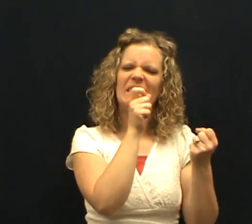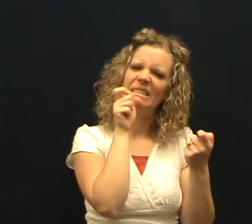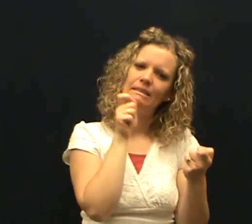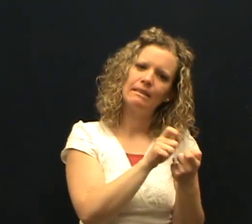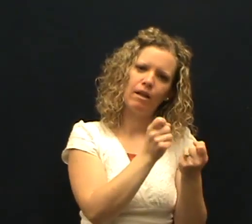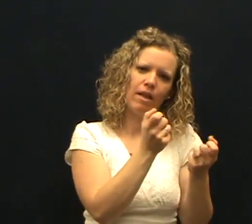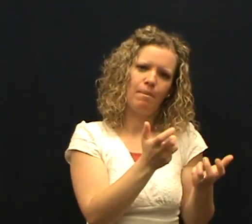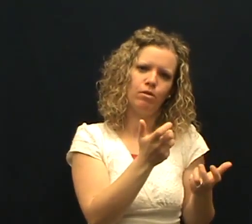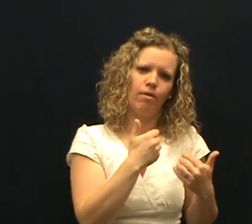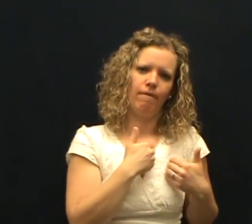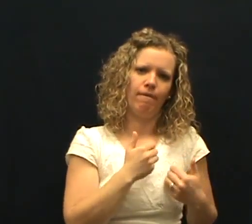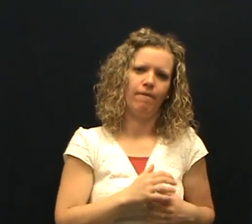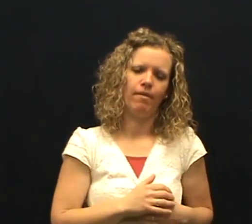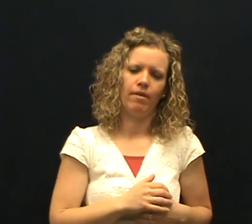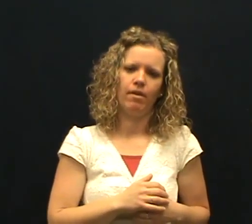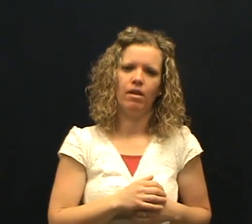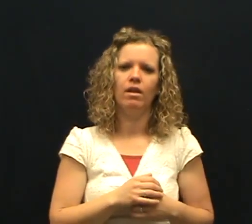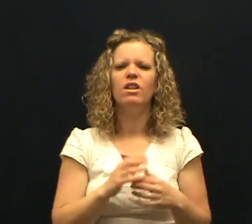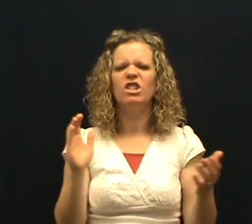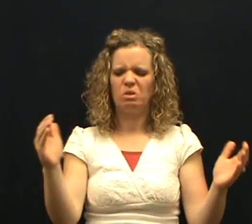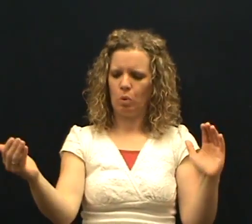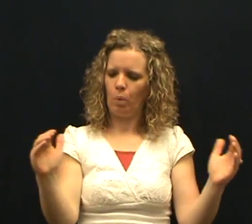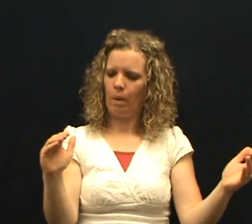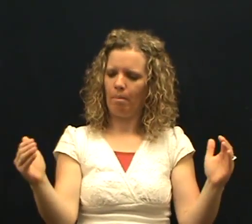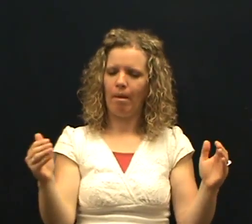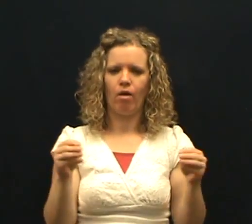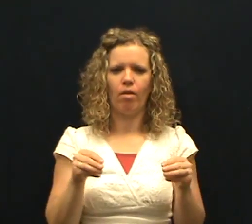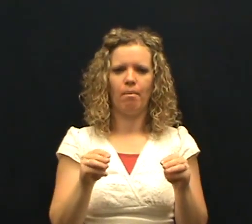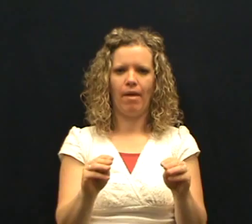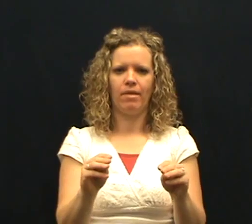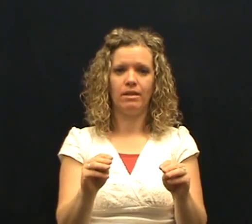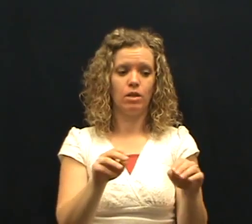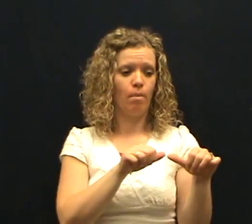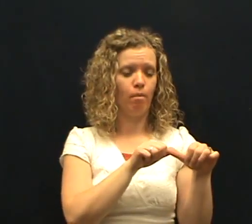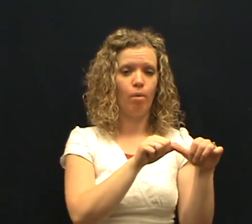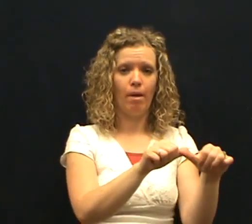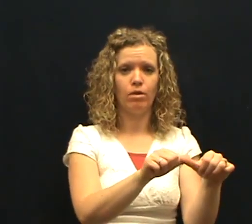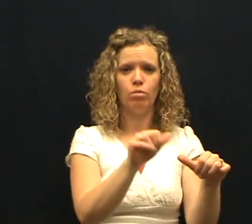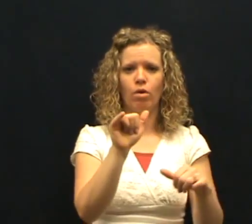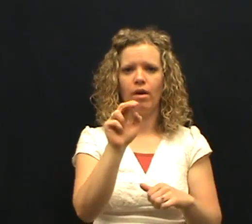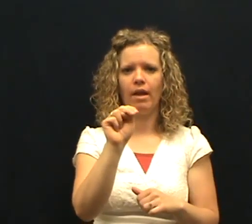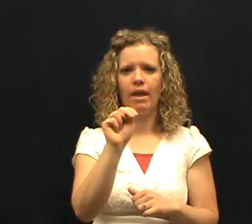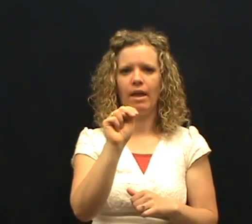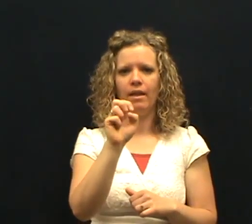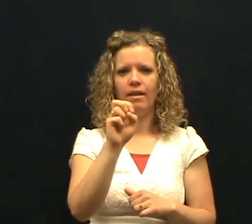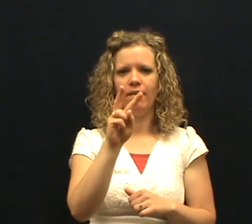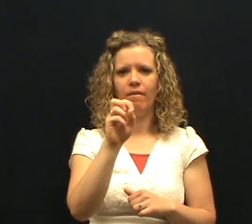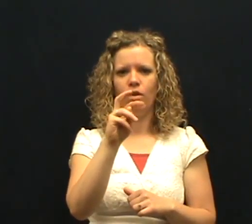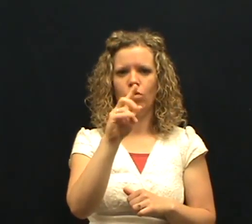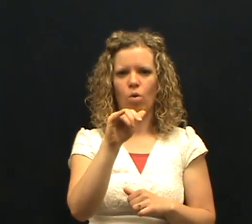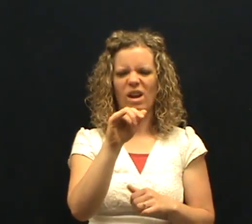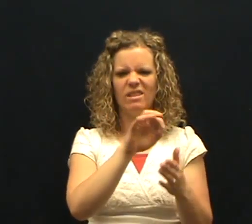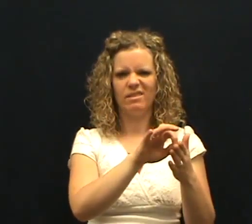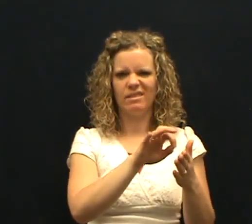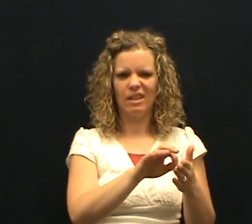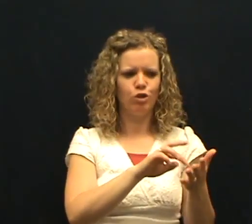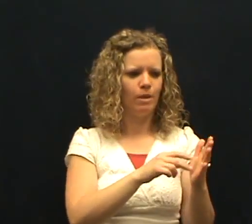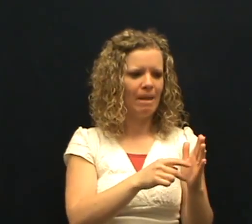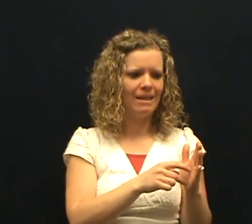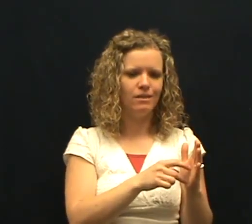So again, a quick comparison of these methods. With the perpetual inventory system, it's tracked continuously, so then when we finally do